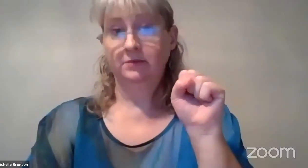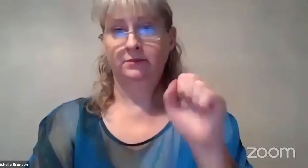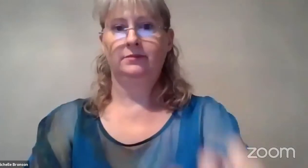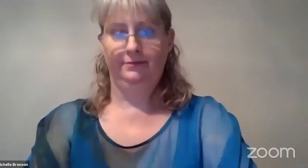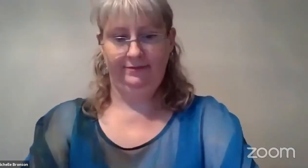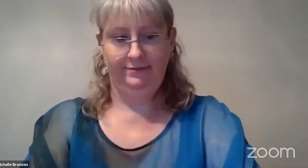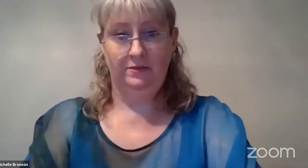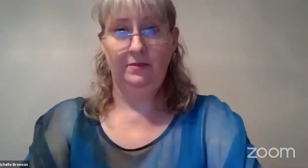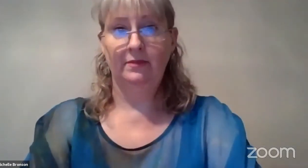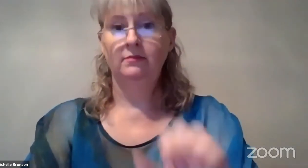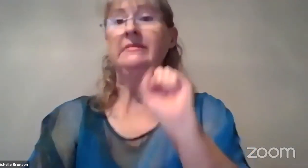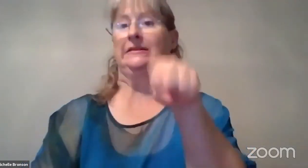expect.